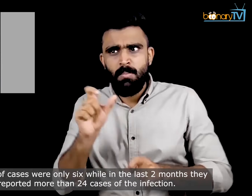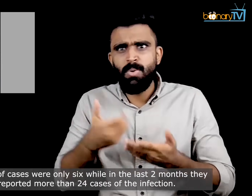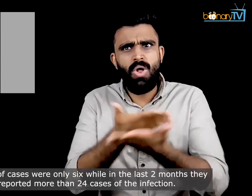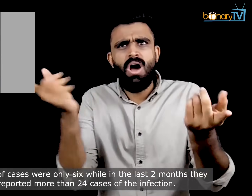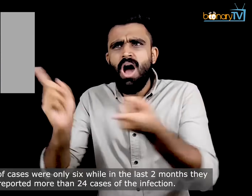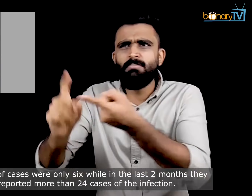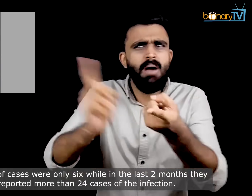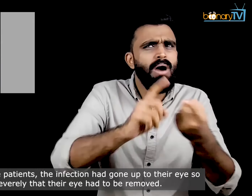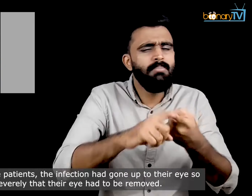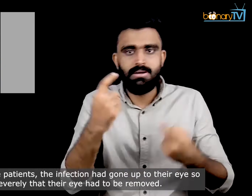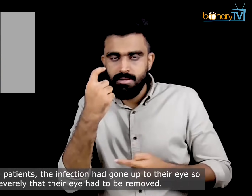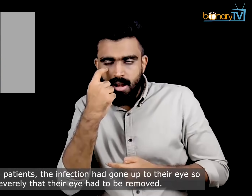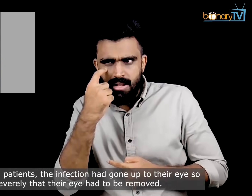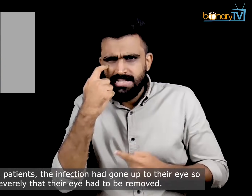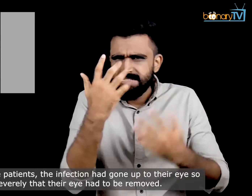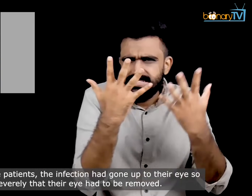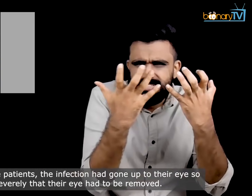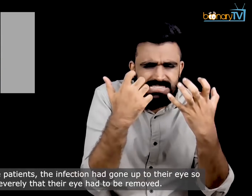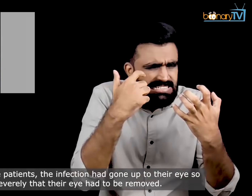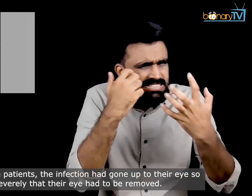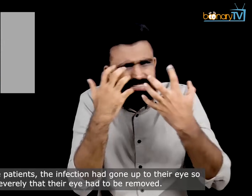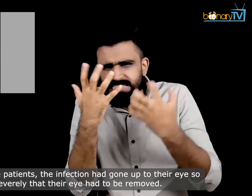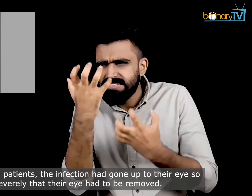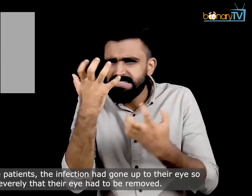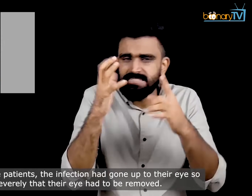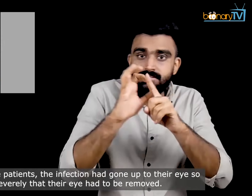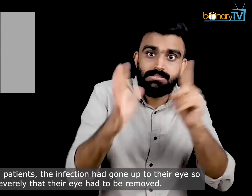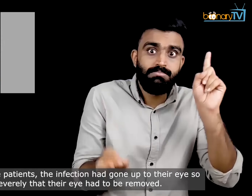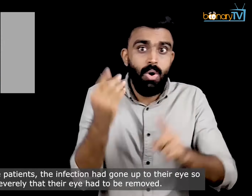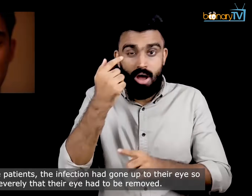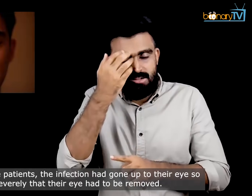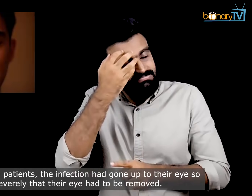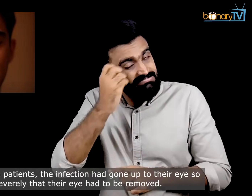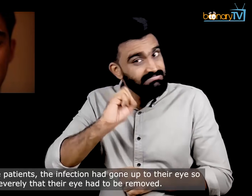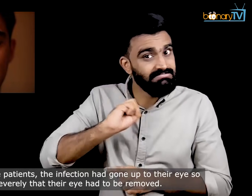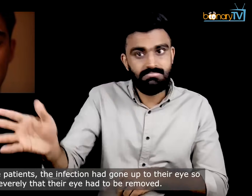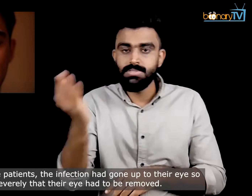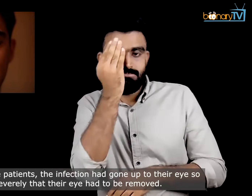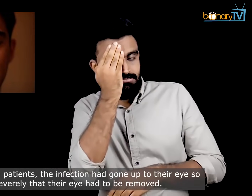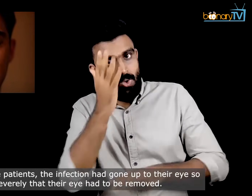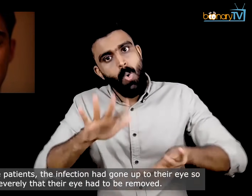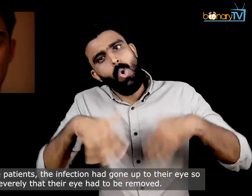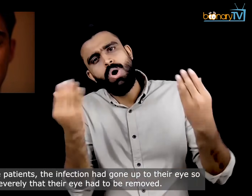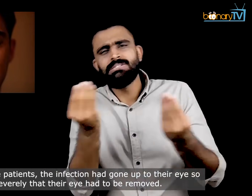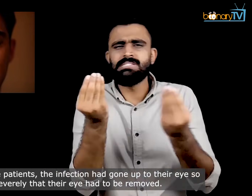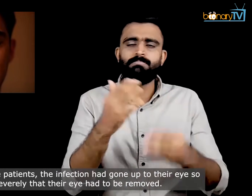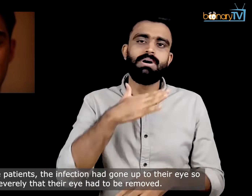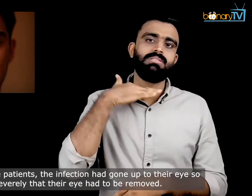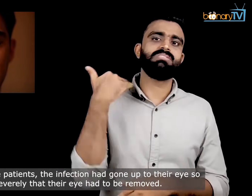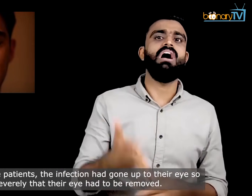infection. From those patients, the infection had gone up to their eyes so severely that their eye had to be removed.